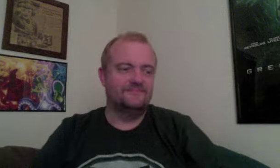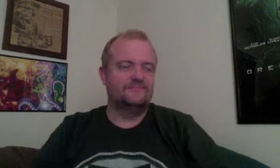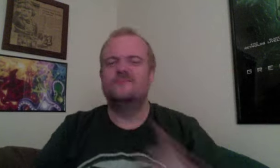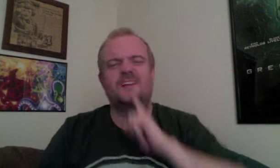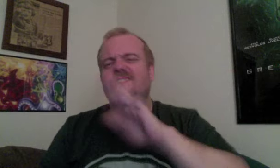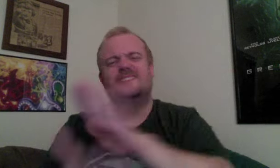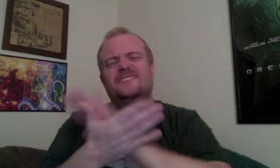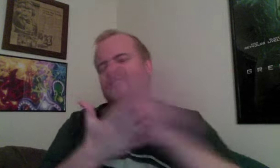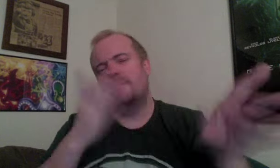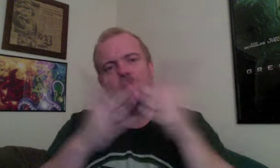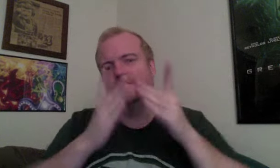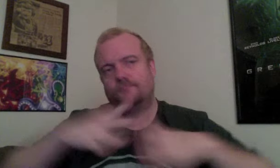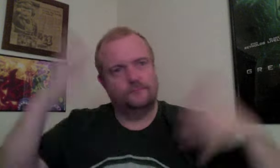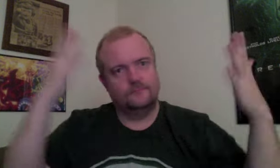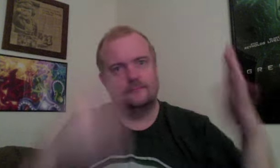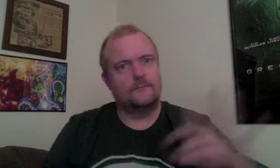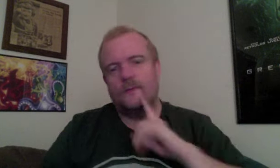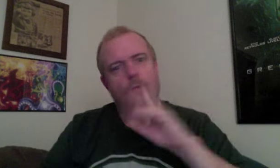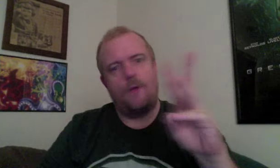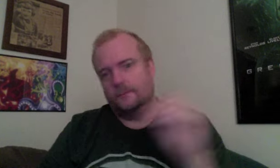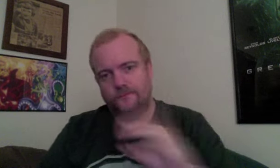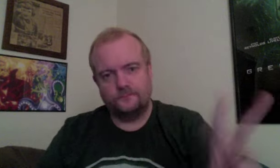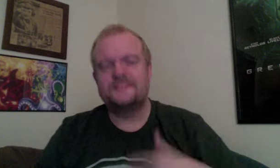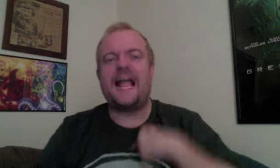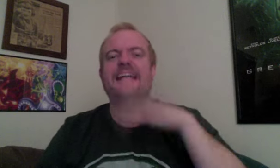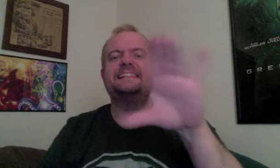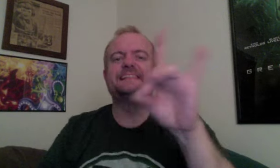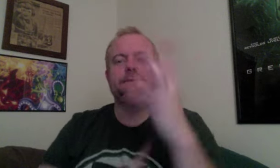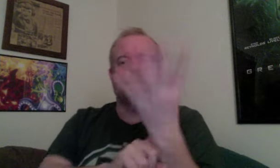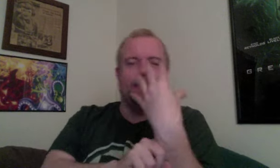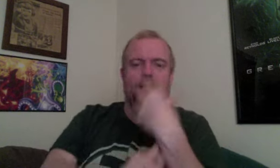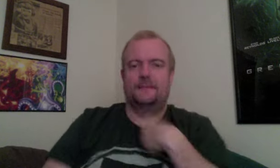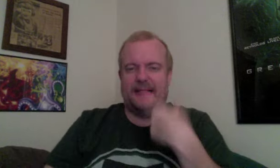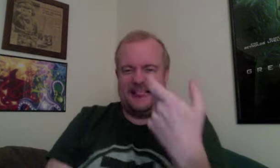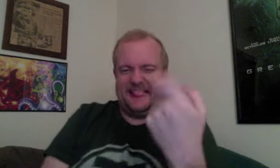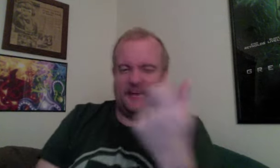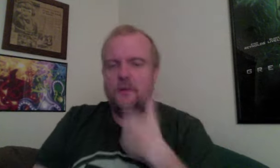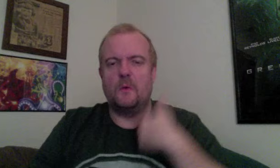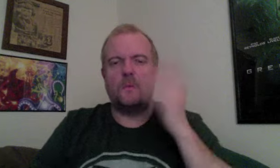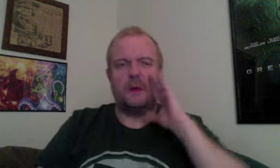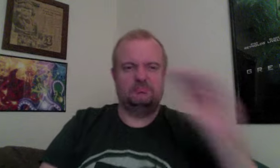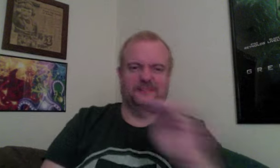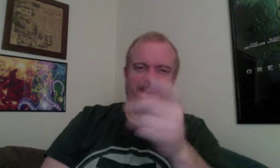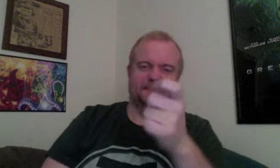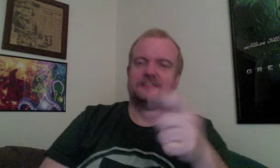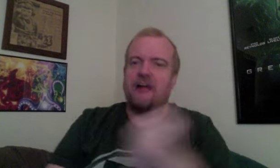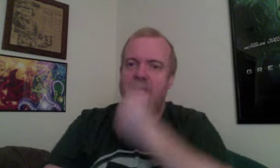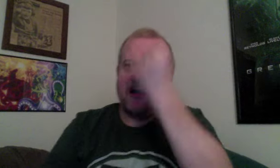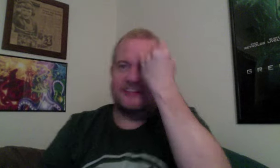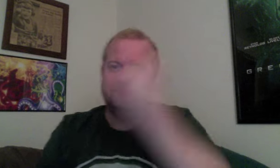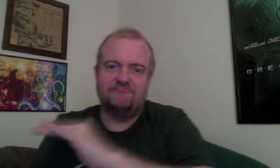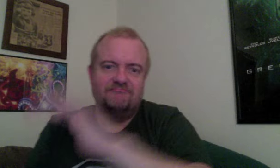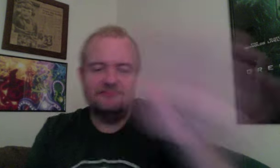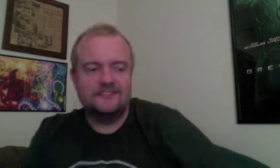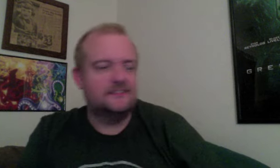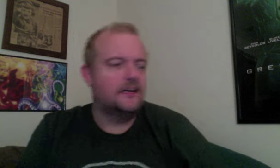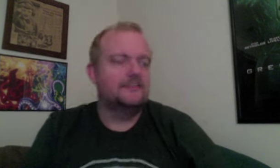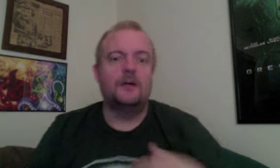red. It then emits a powerful toxin. For the algae to turn red, it has to be high